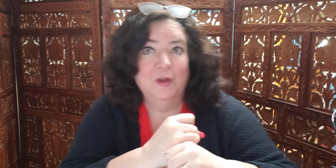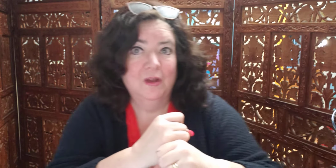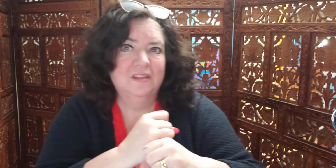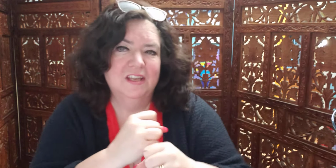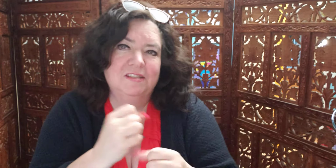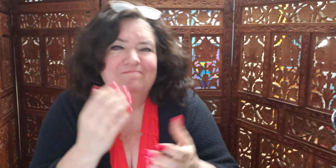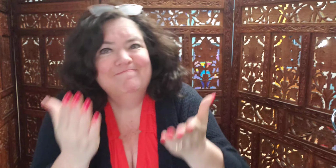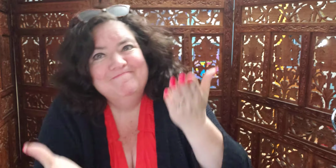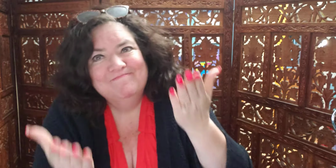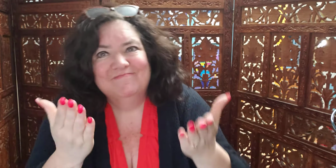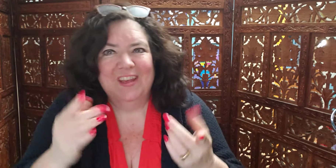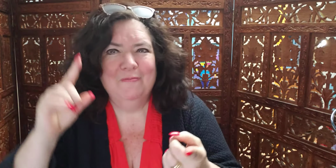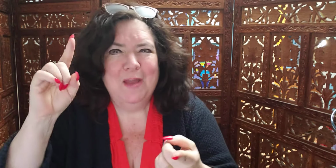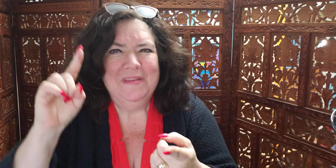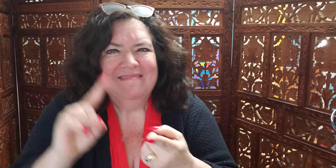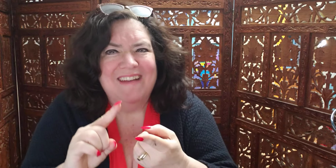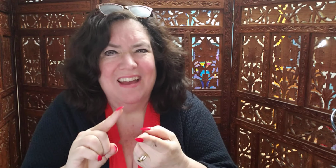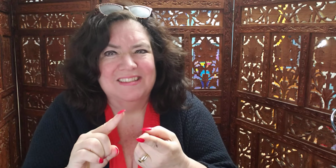Marianne says, it might be less.